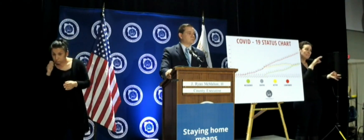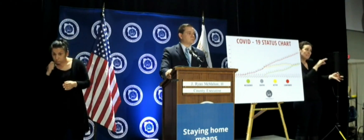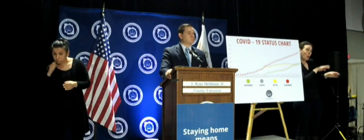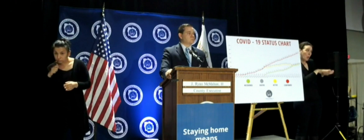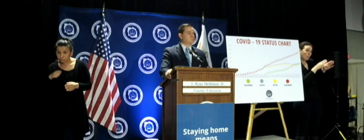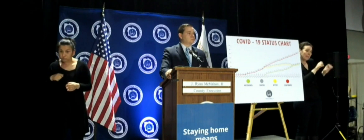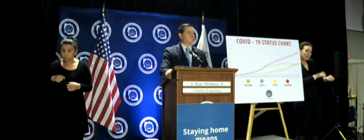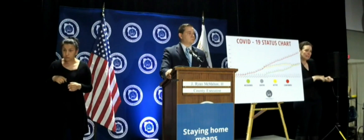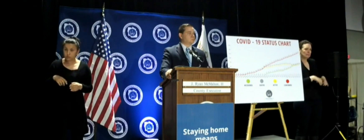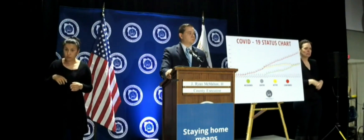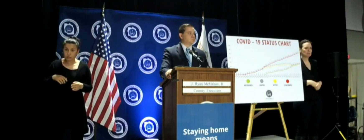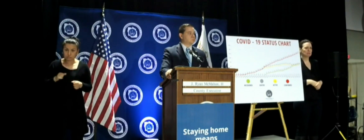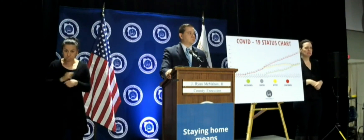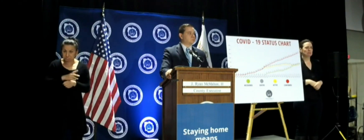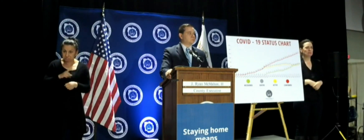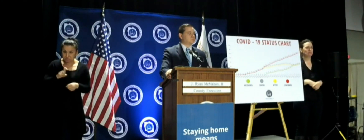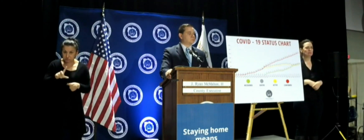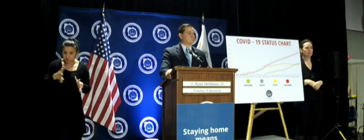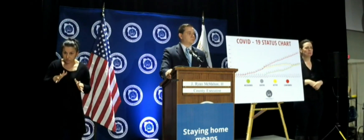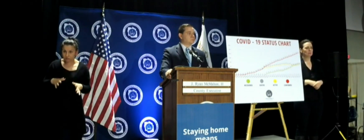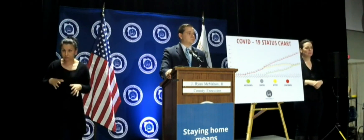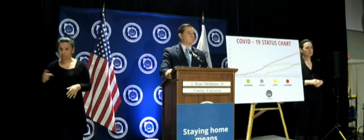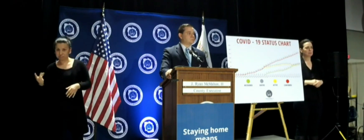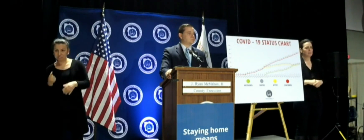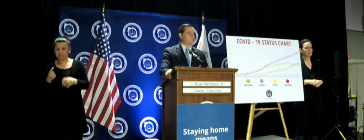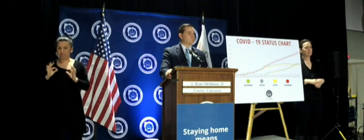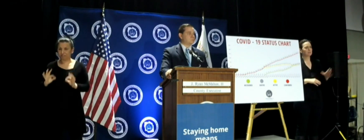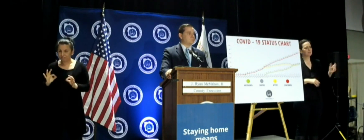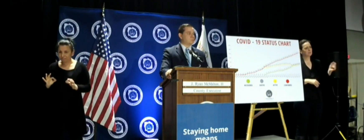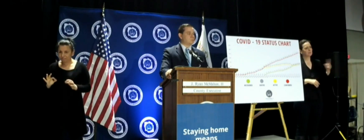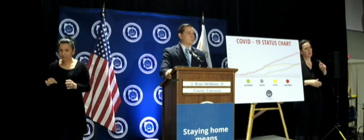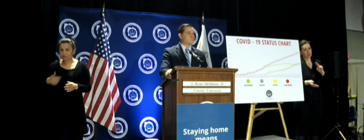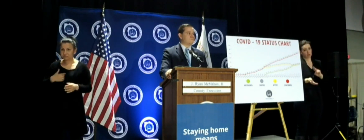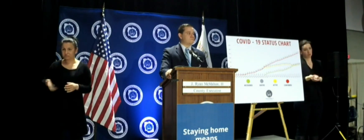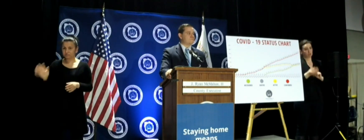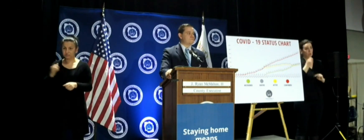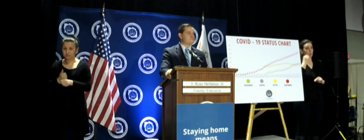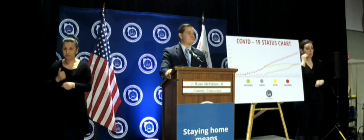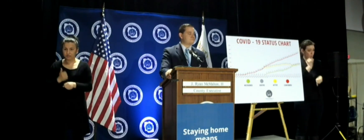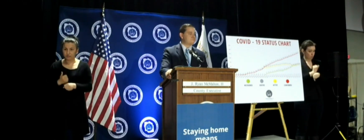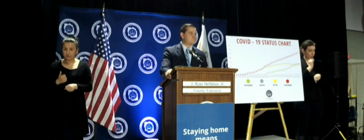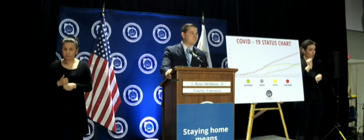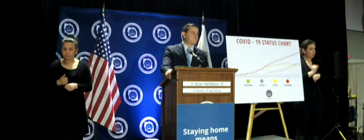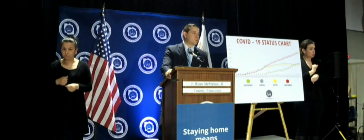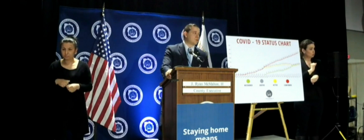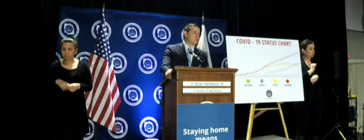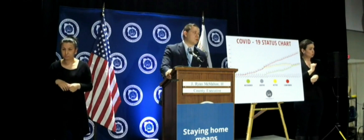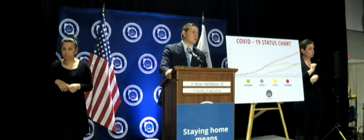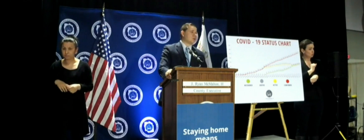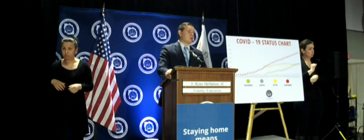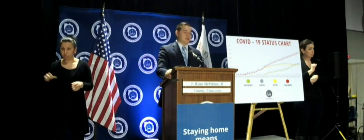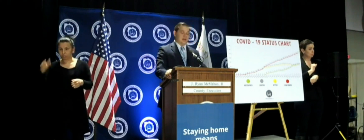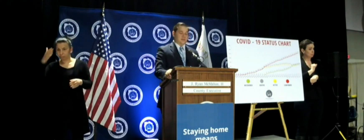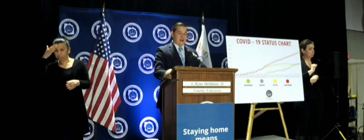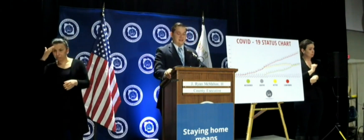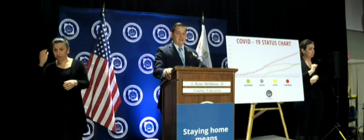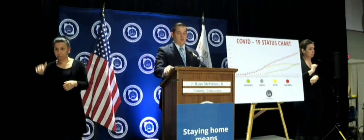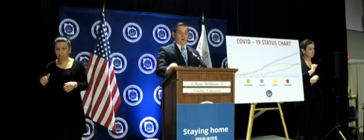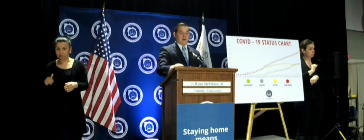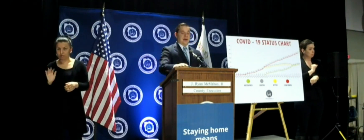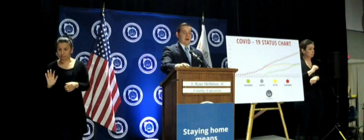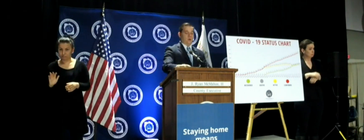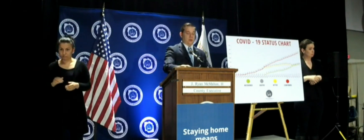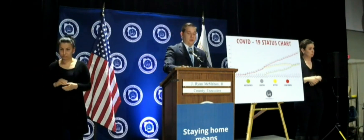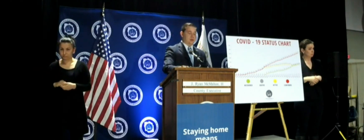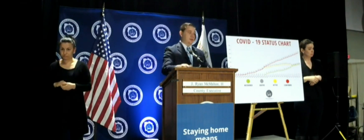nursing home workers, are you looking at like periodic tests, like once a week? Or? Yeah, I think